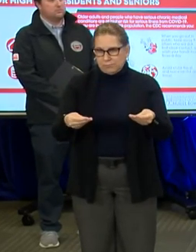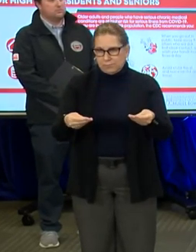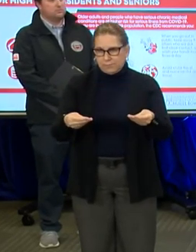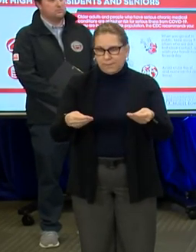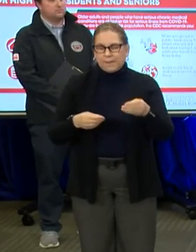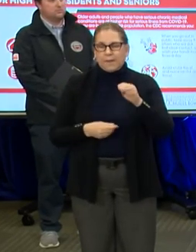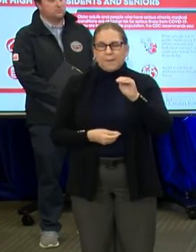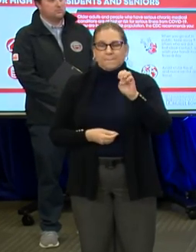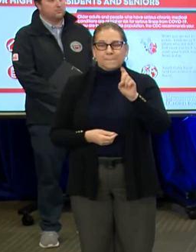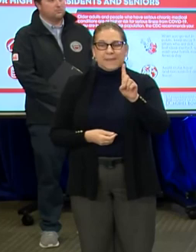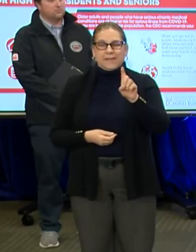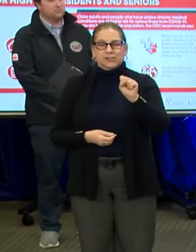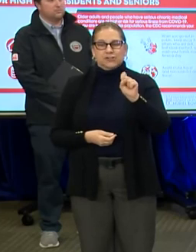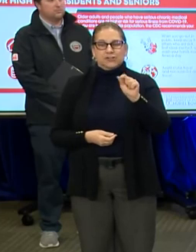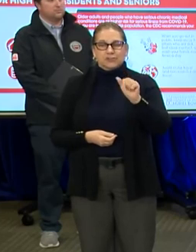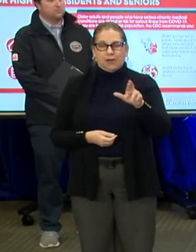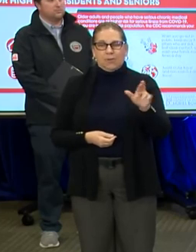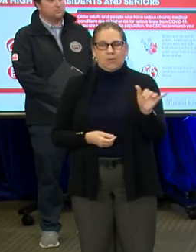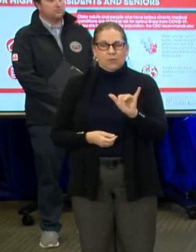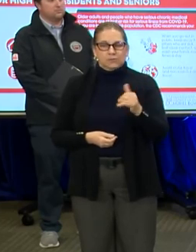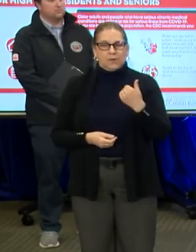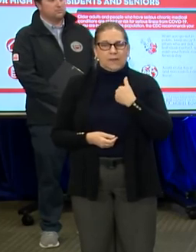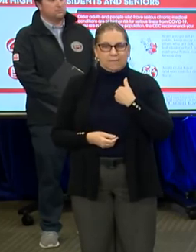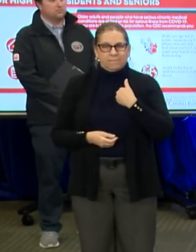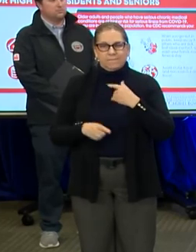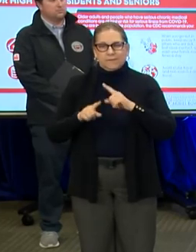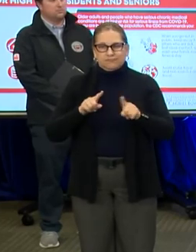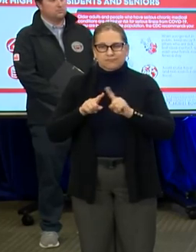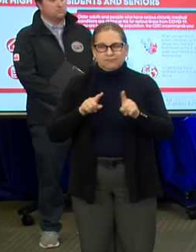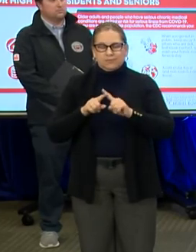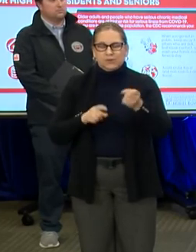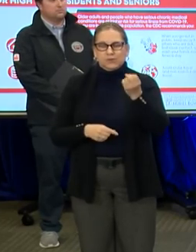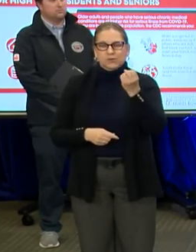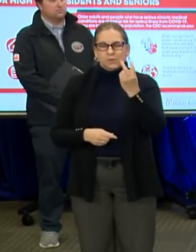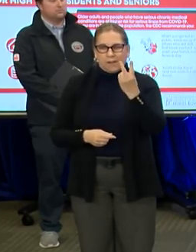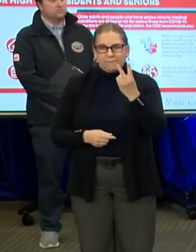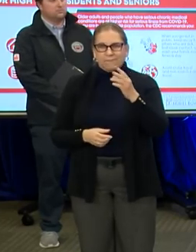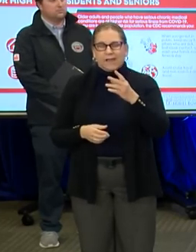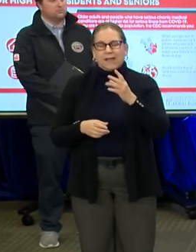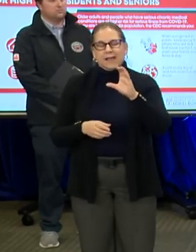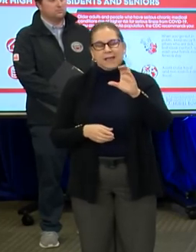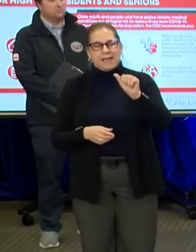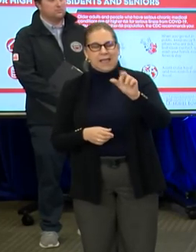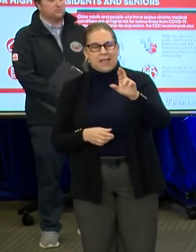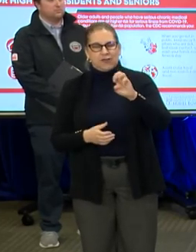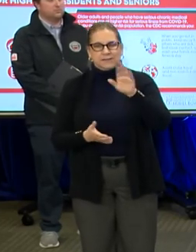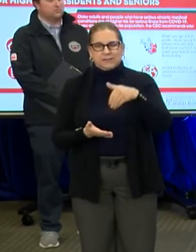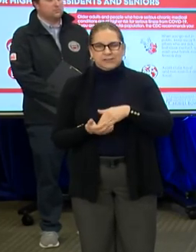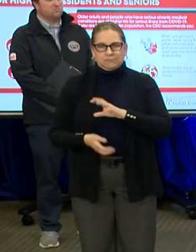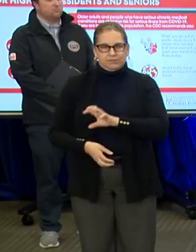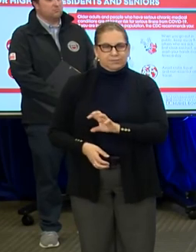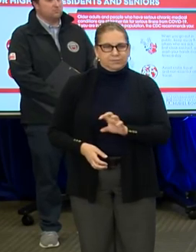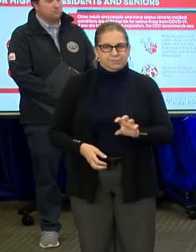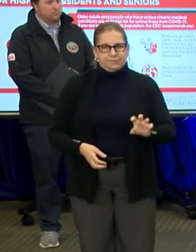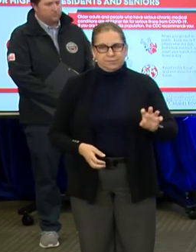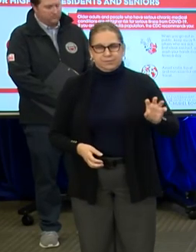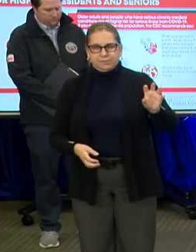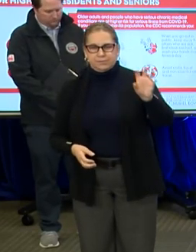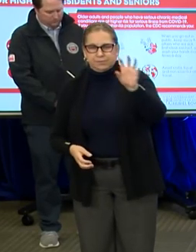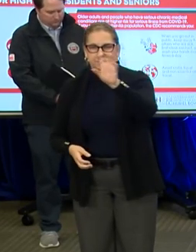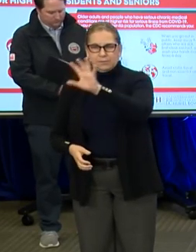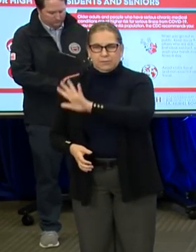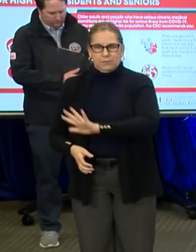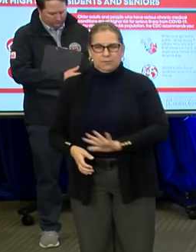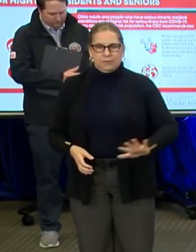D.C., Baltimore areas. As previously stated, this collaborative approach allows for specimen collection